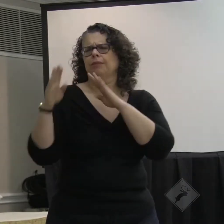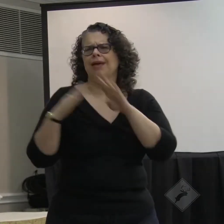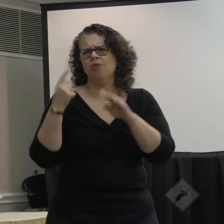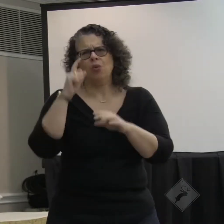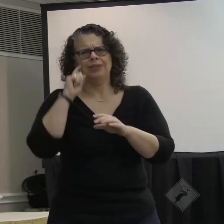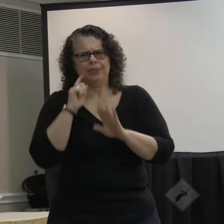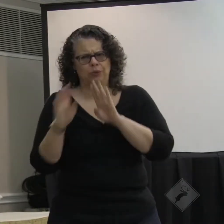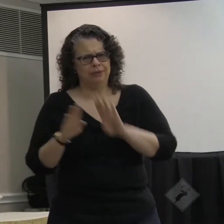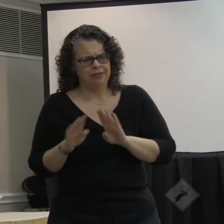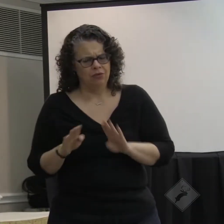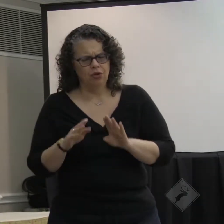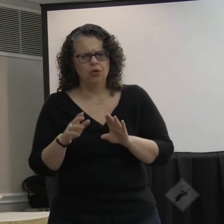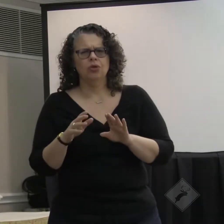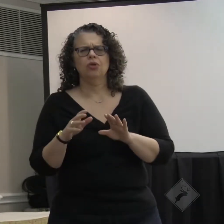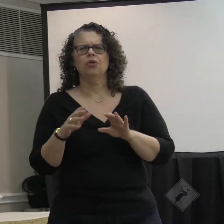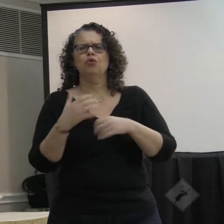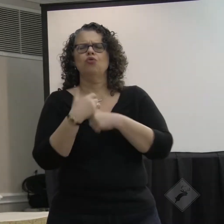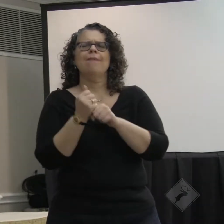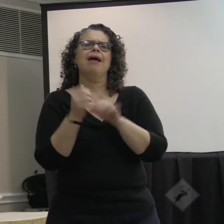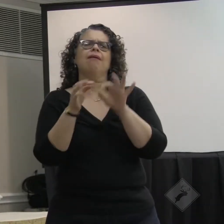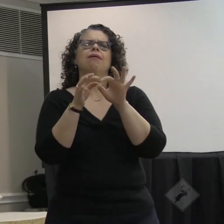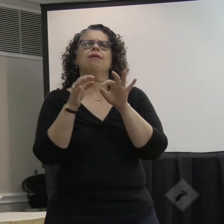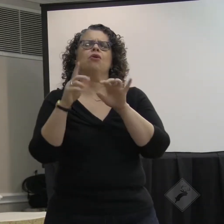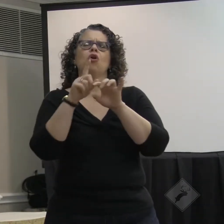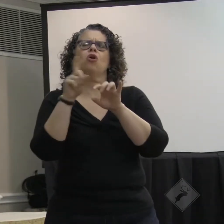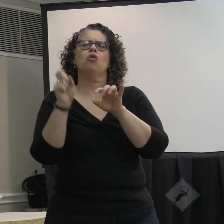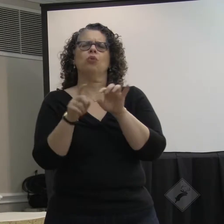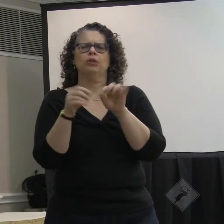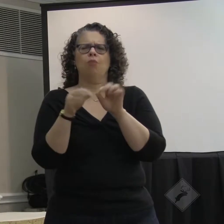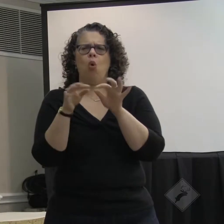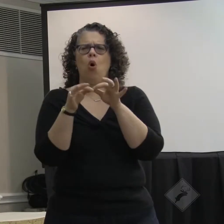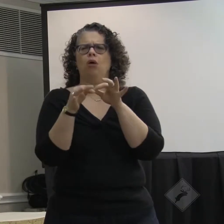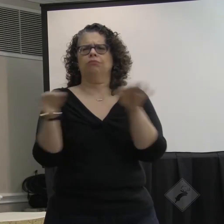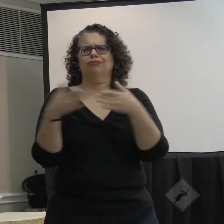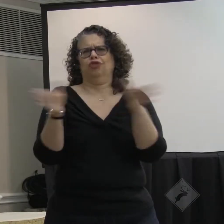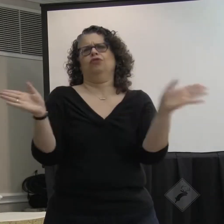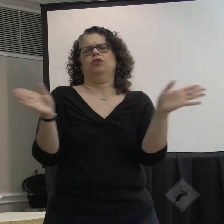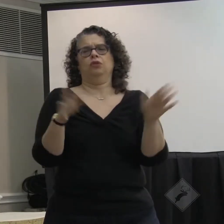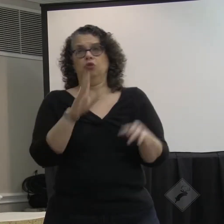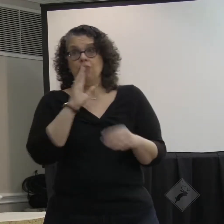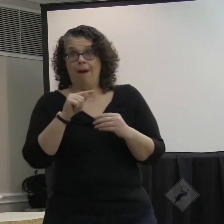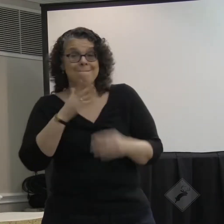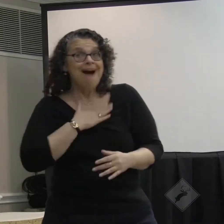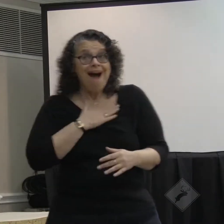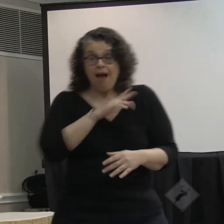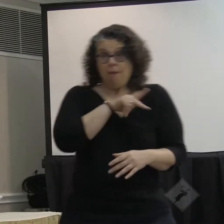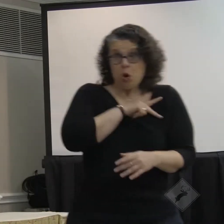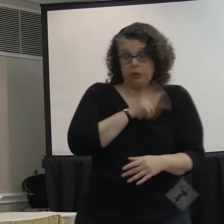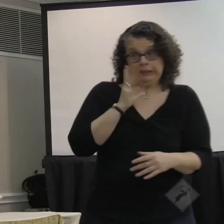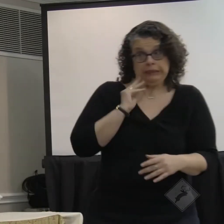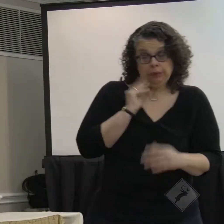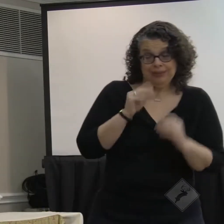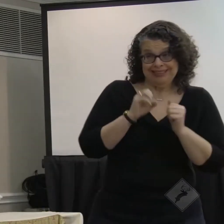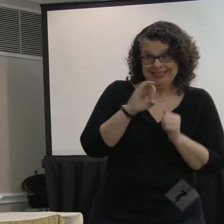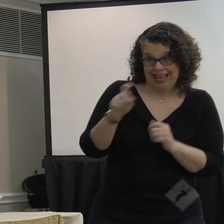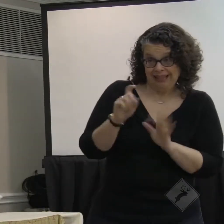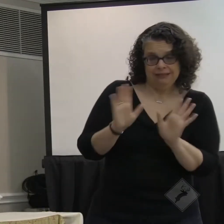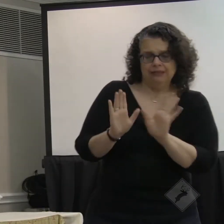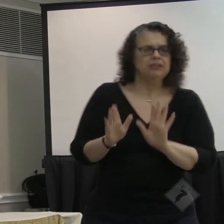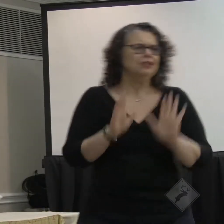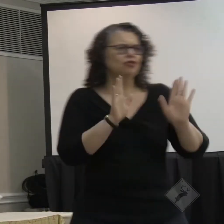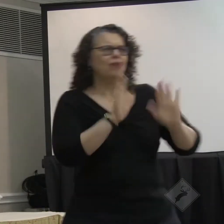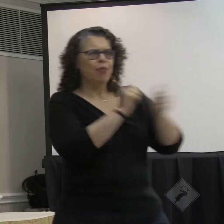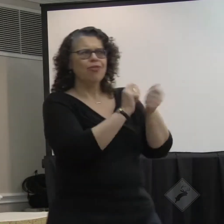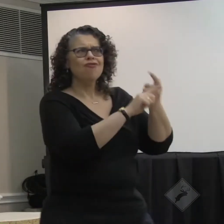You pull back, you universalize the question. You don't talk about your personal sex life. That's great for your friends, and that's great